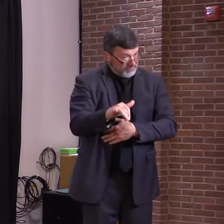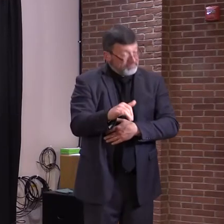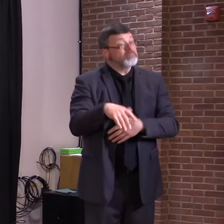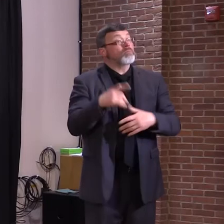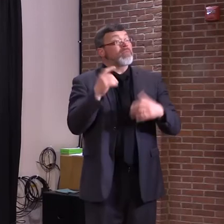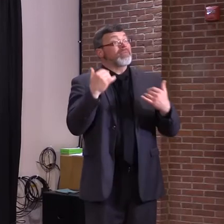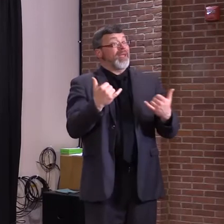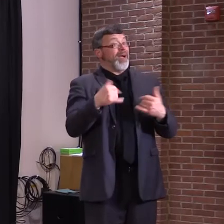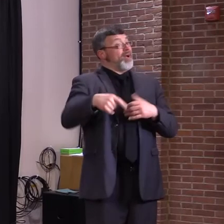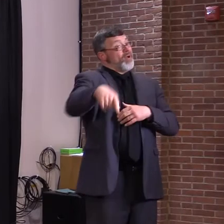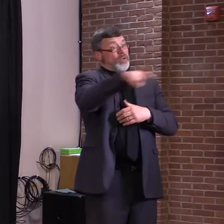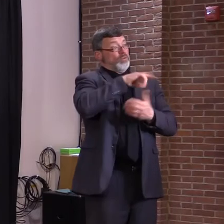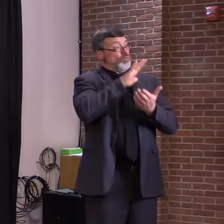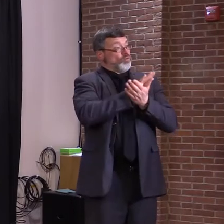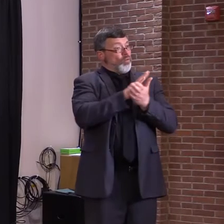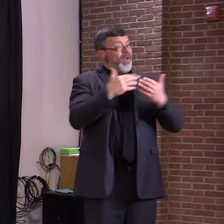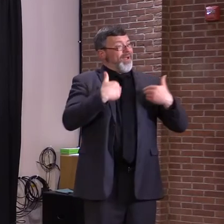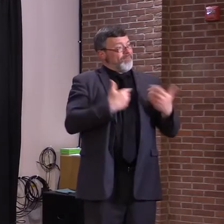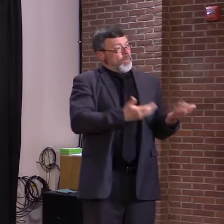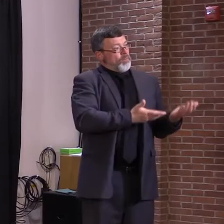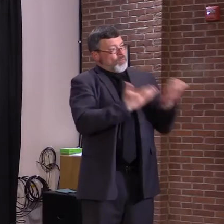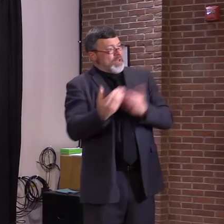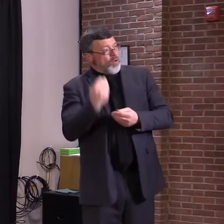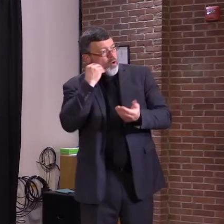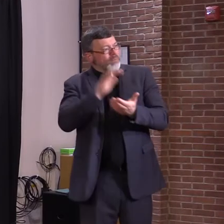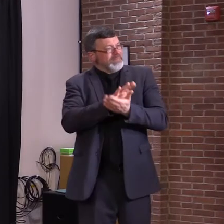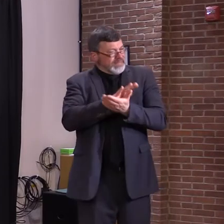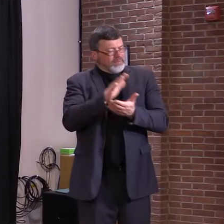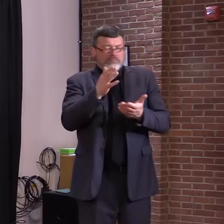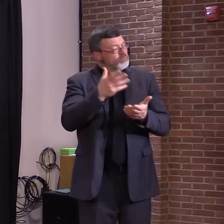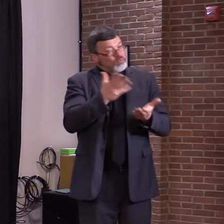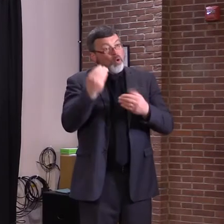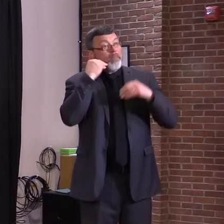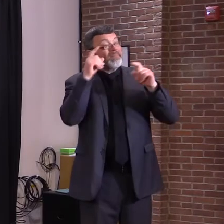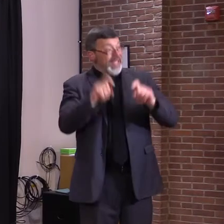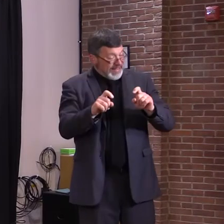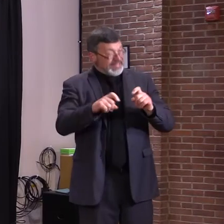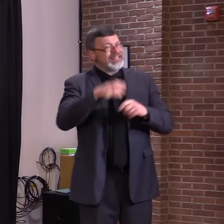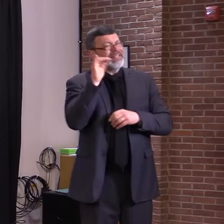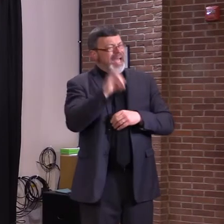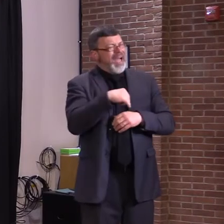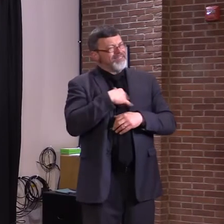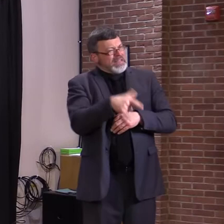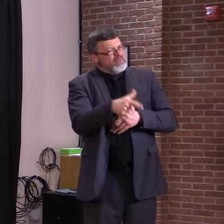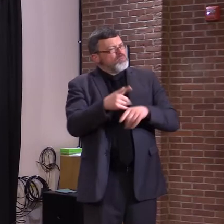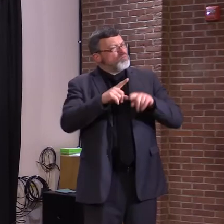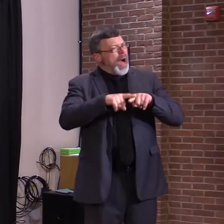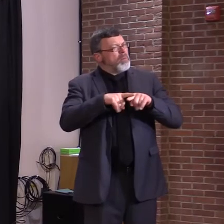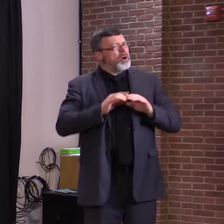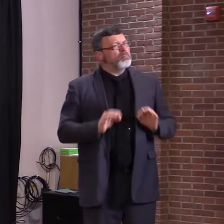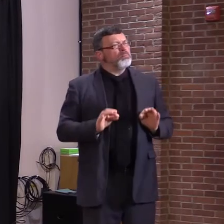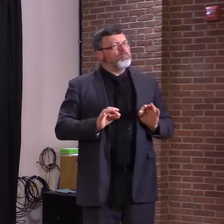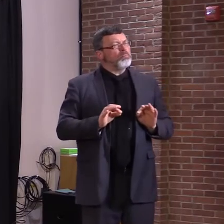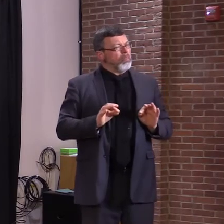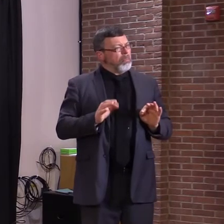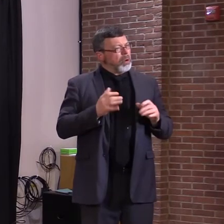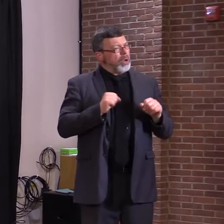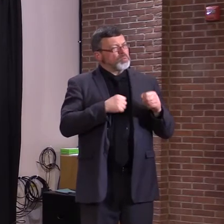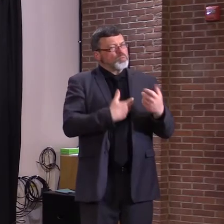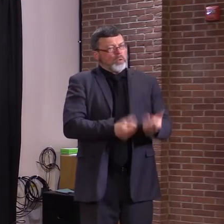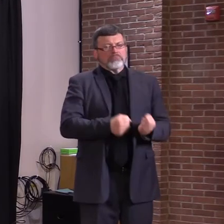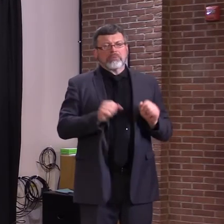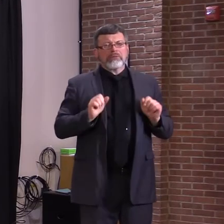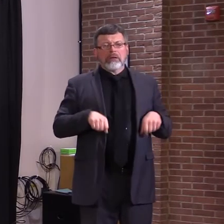we are less reliant on case reporting to assess levels of virus activity, and that's why the